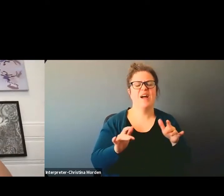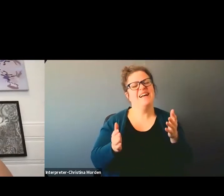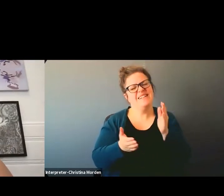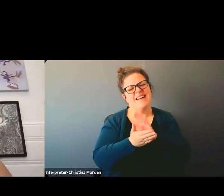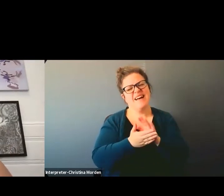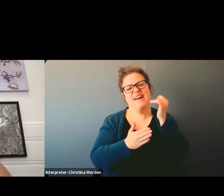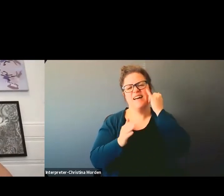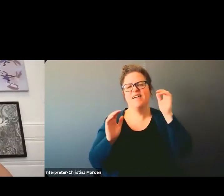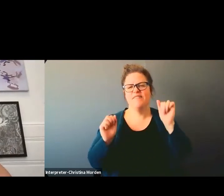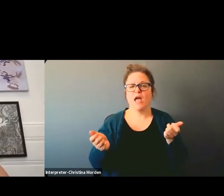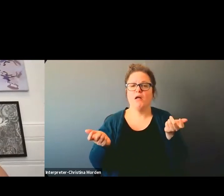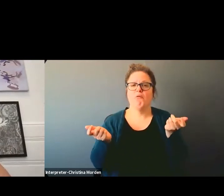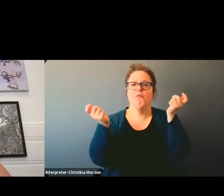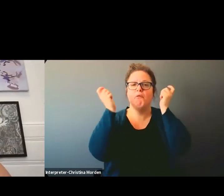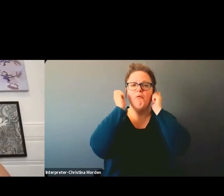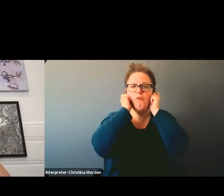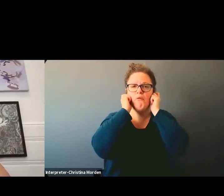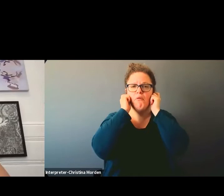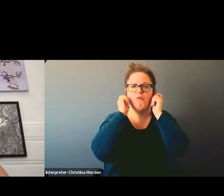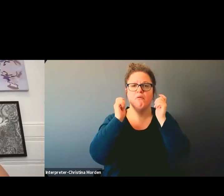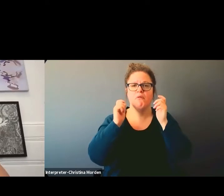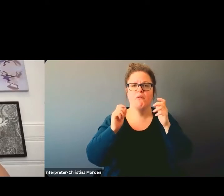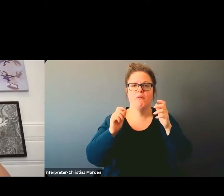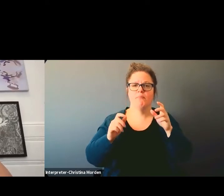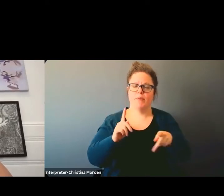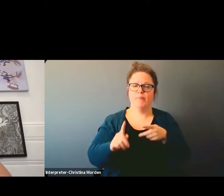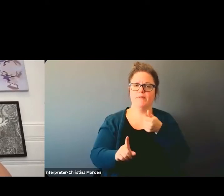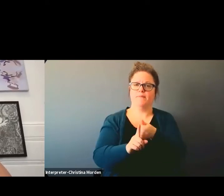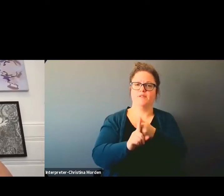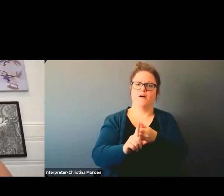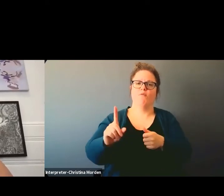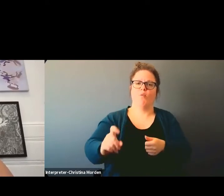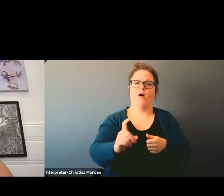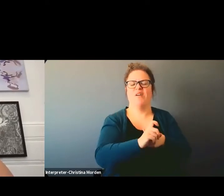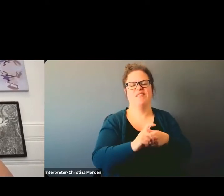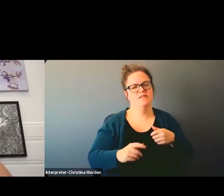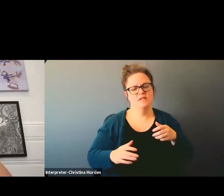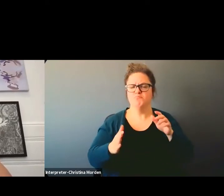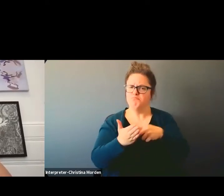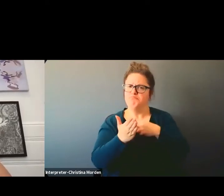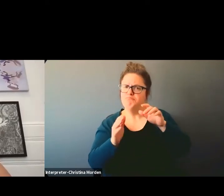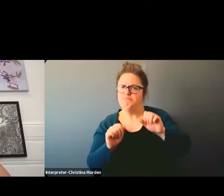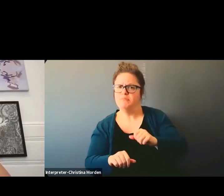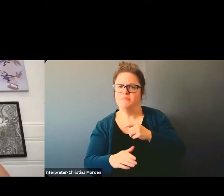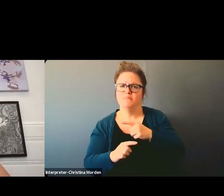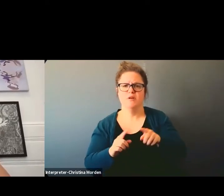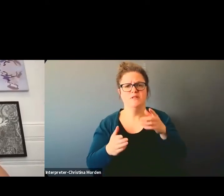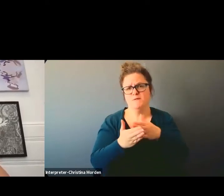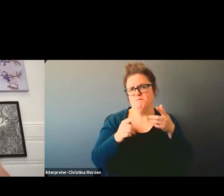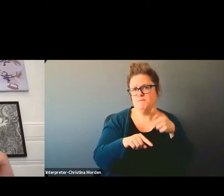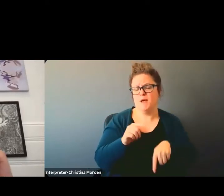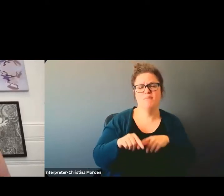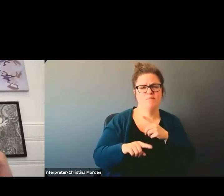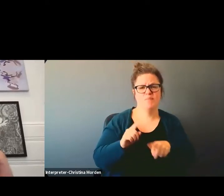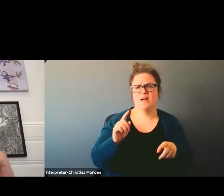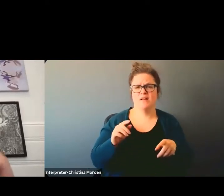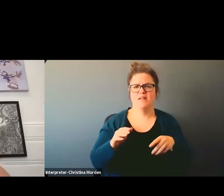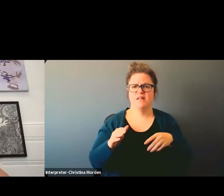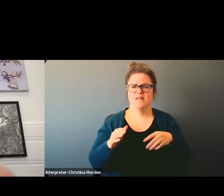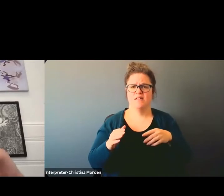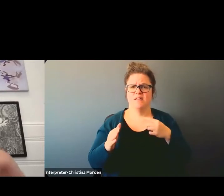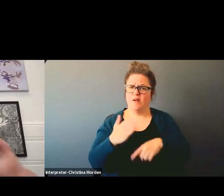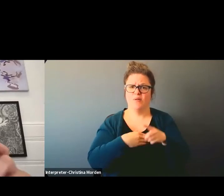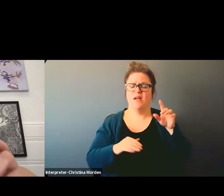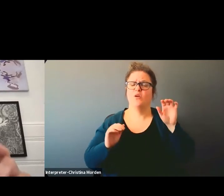technology nowadays, you can do that recording on your cell phone and make an audio file that's available through the QR codes